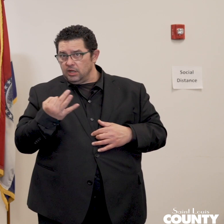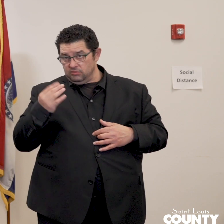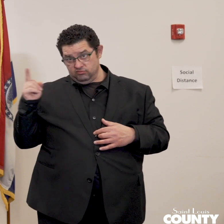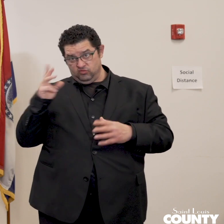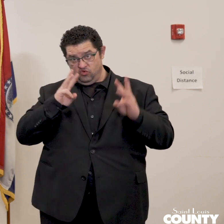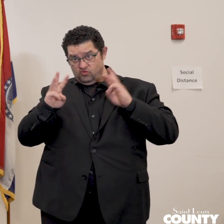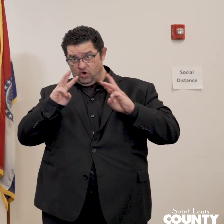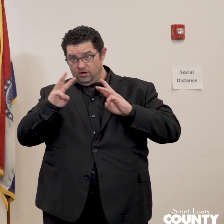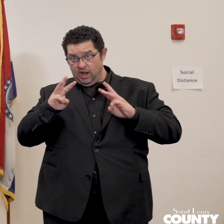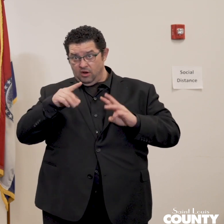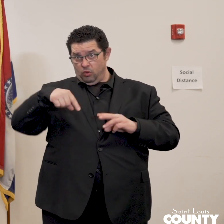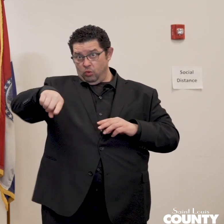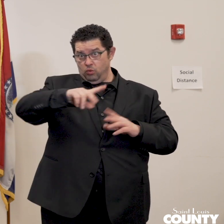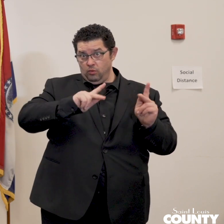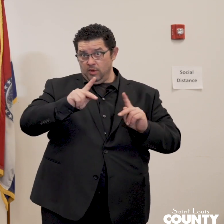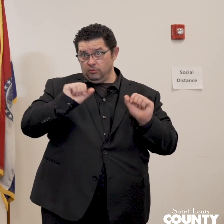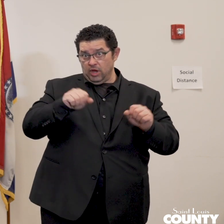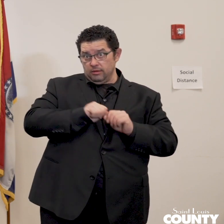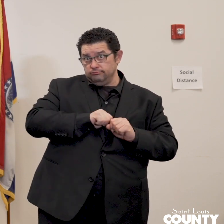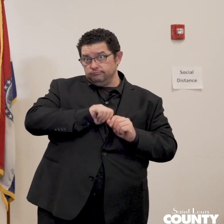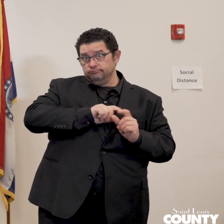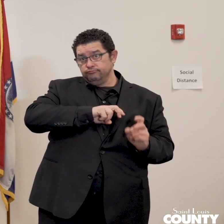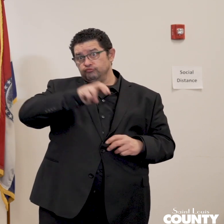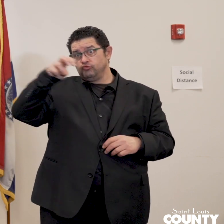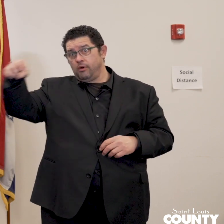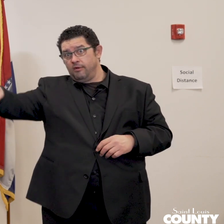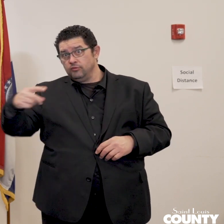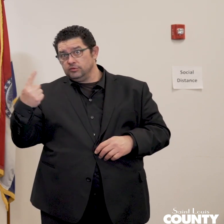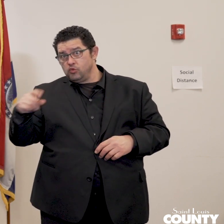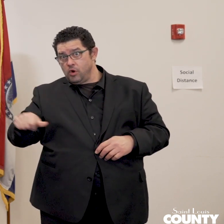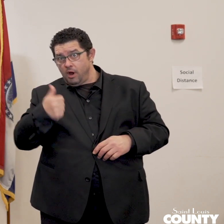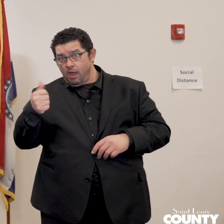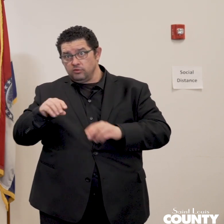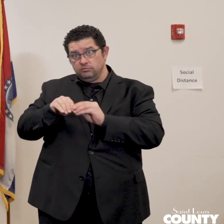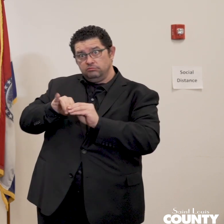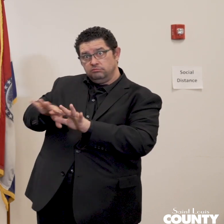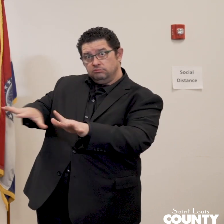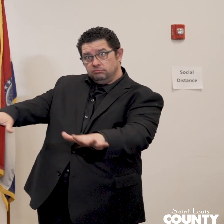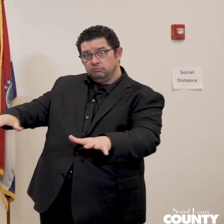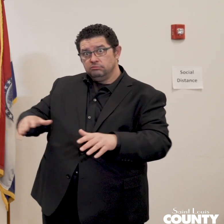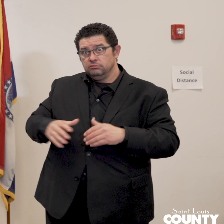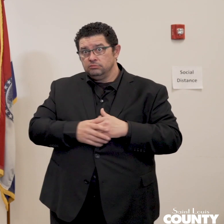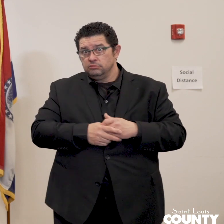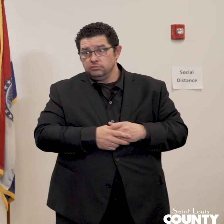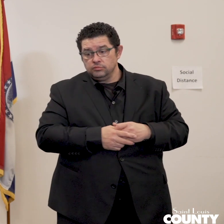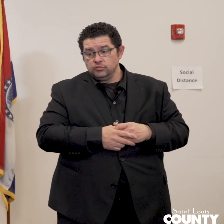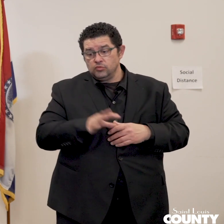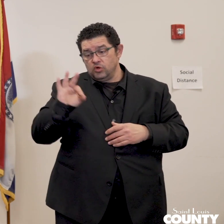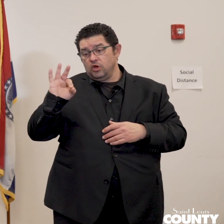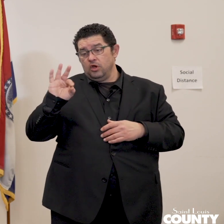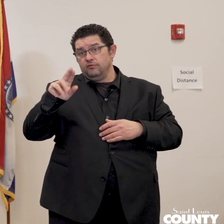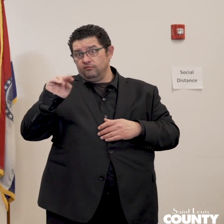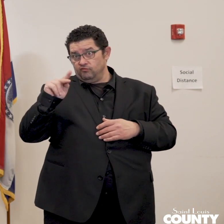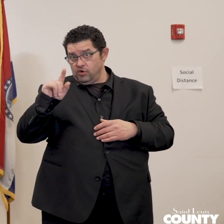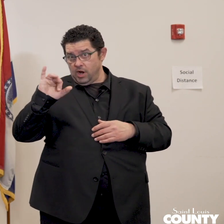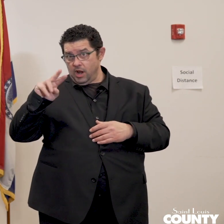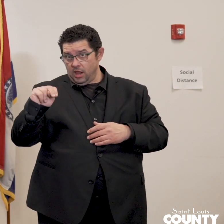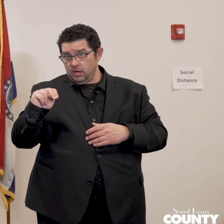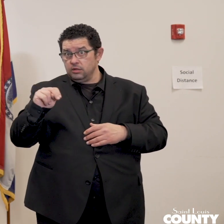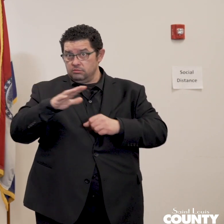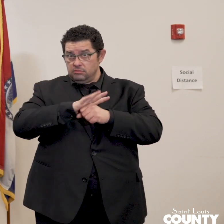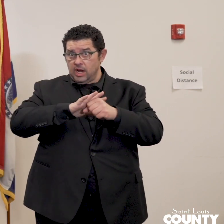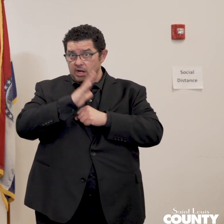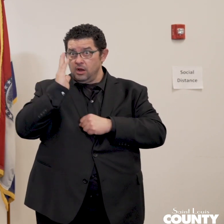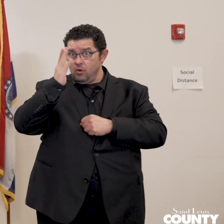can go other places who don't have some of those stay-at-home orders in place and then coming back here to the county? Well, Franklin County will lift some of their